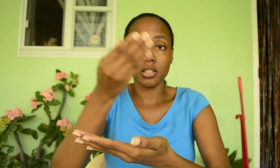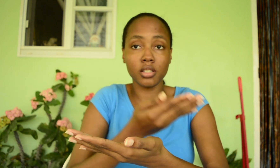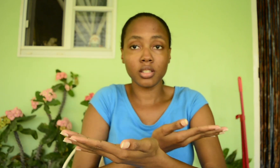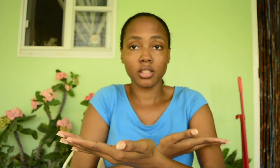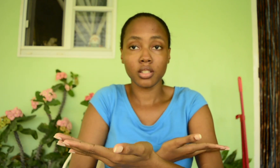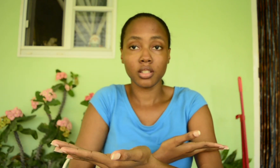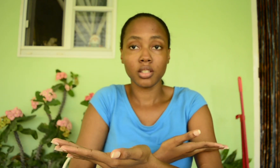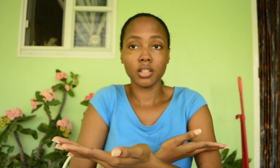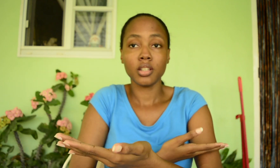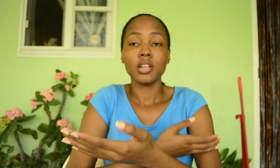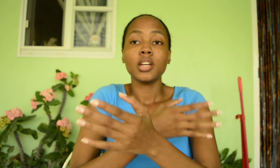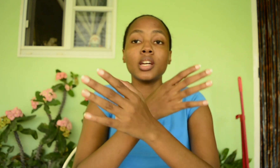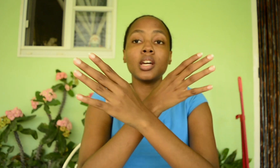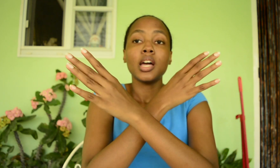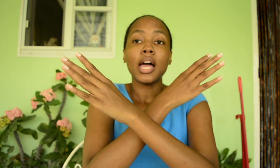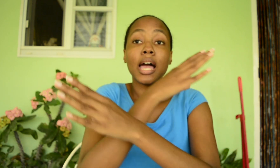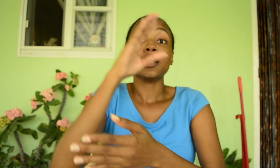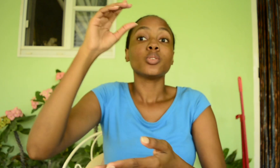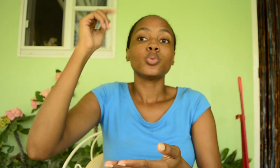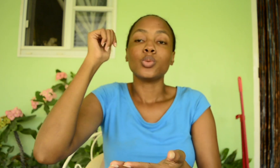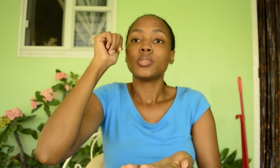sons and